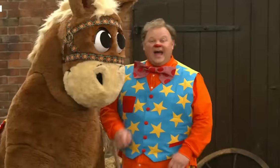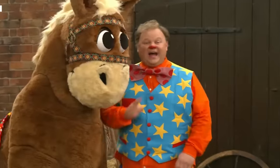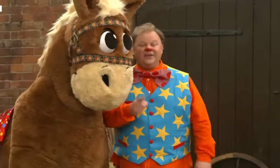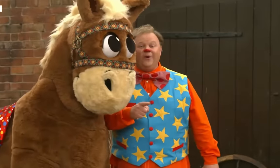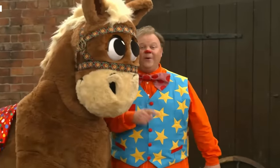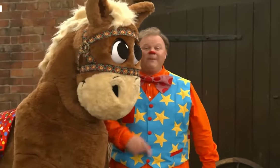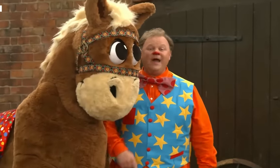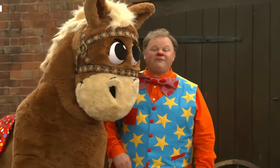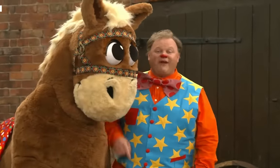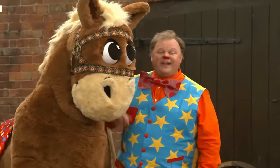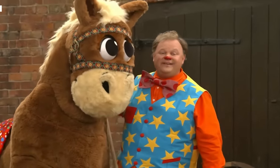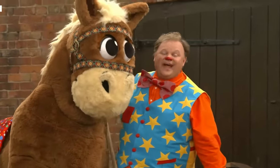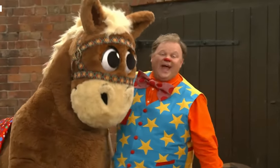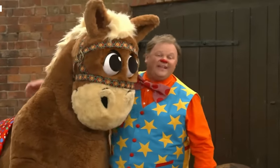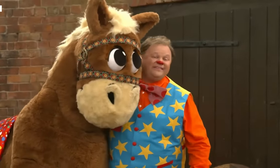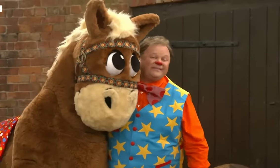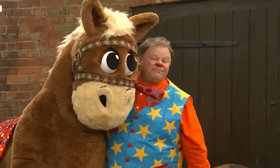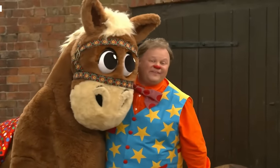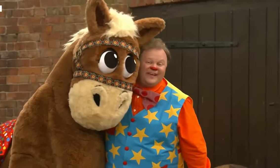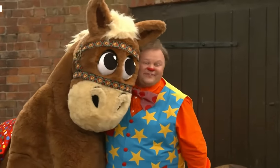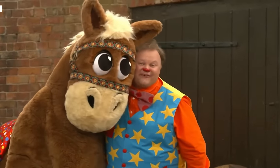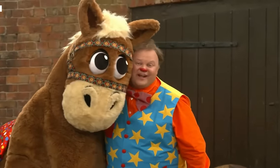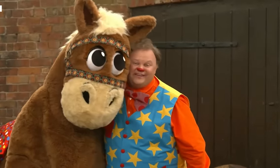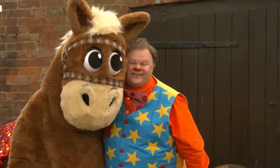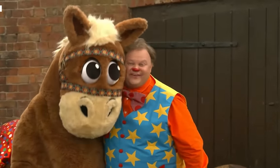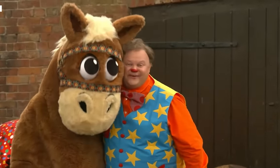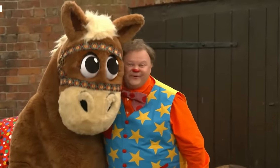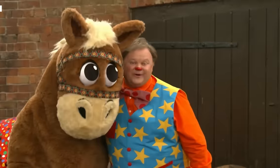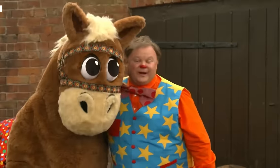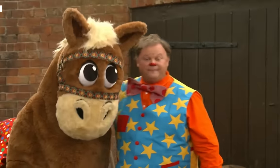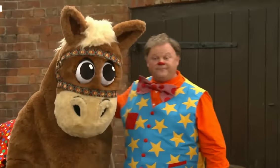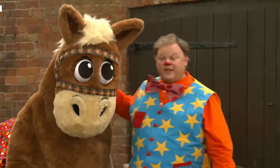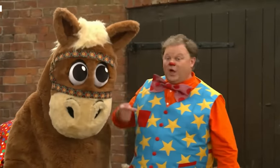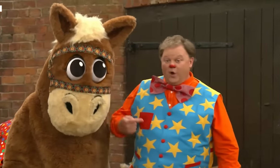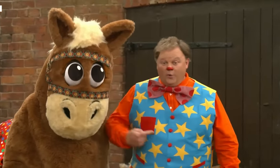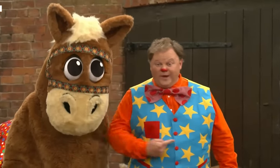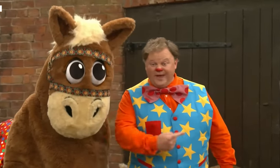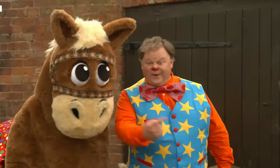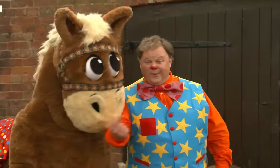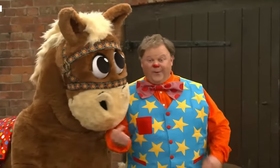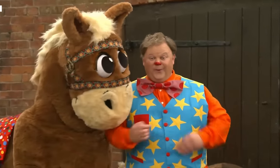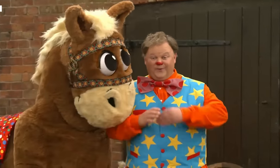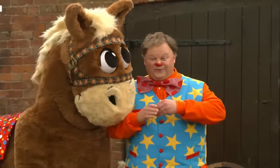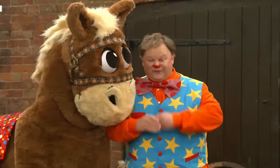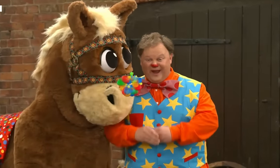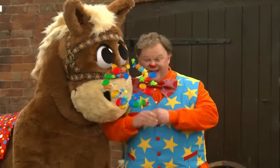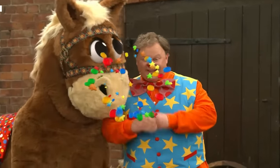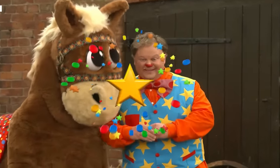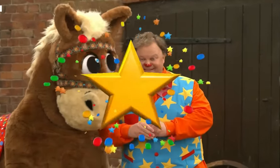and you're my friend and Spotty's friend too. We're all friends.